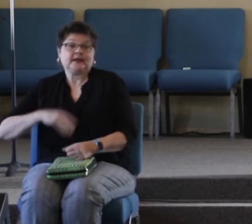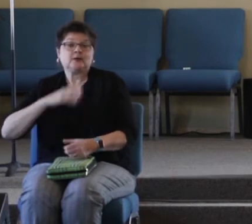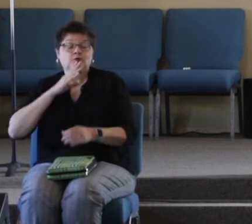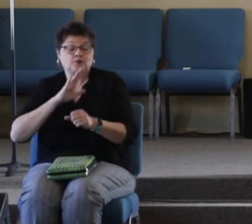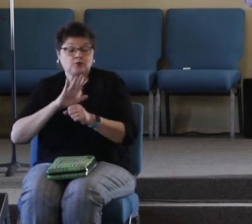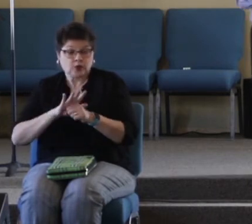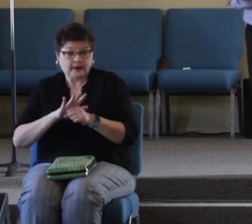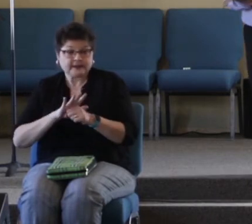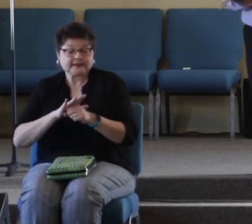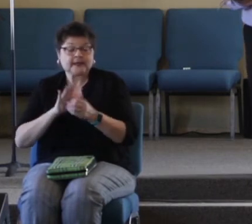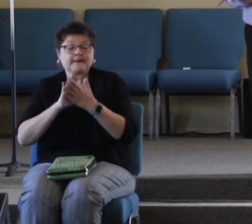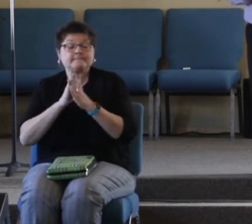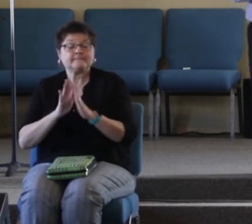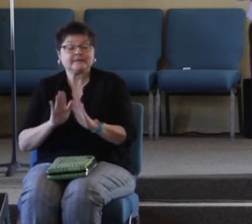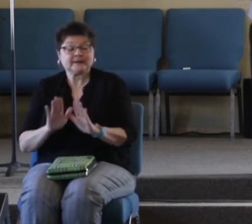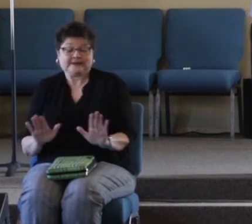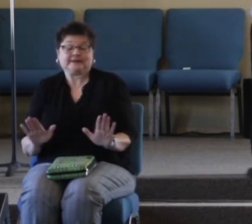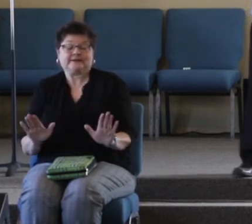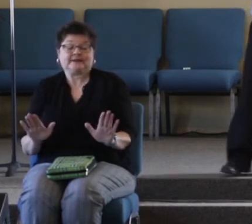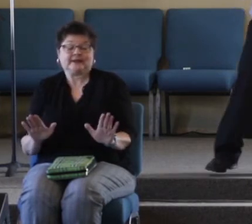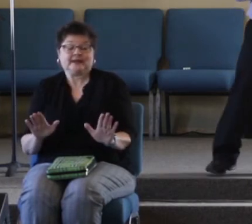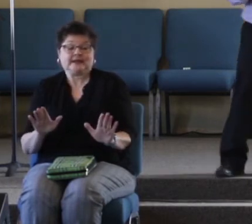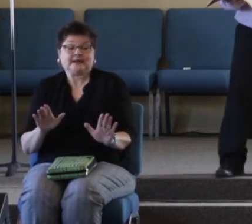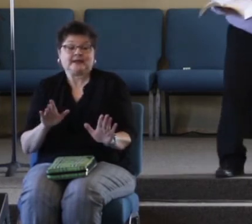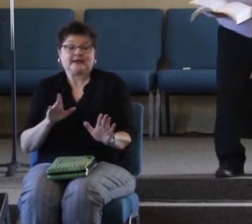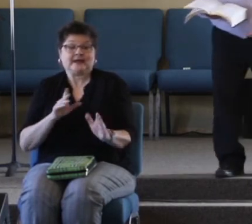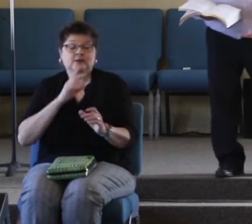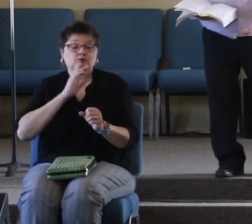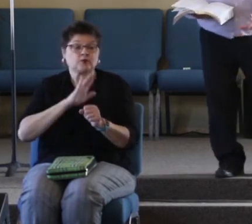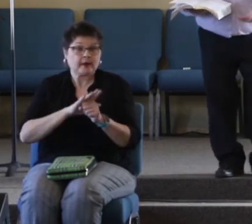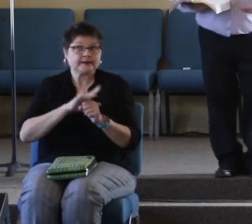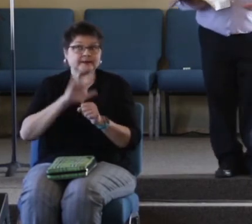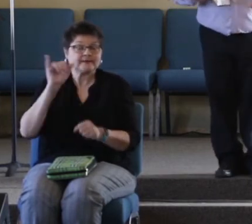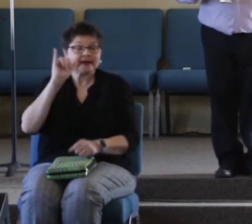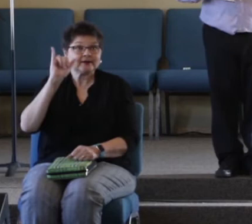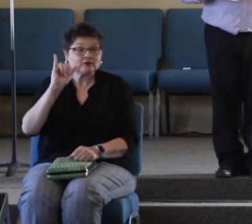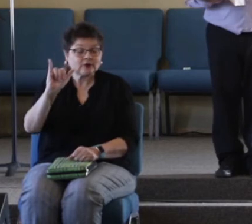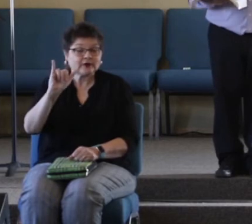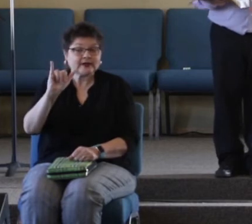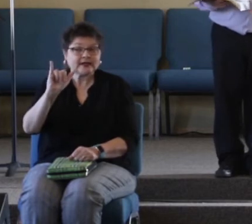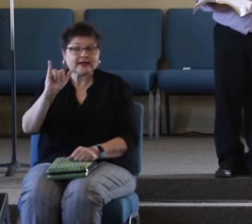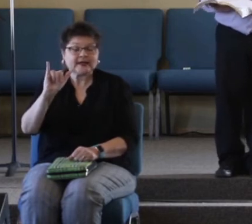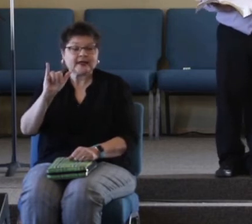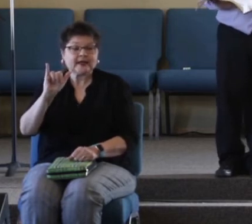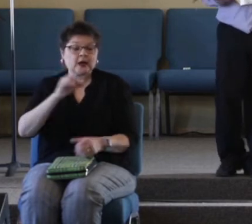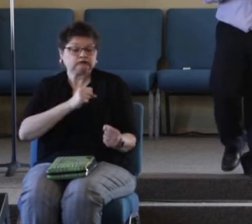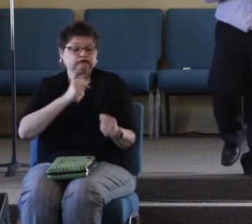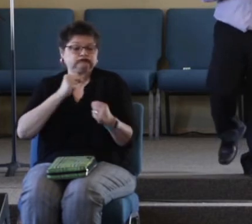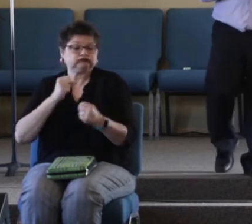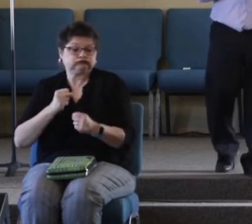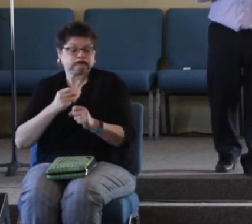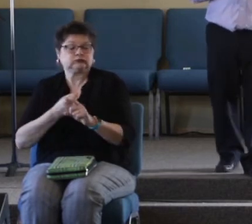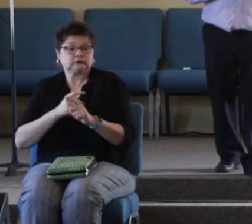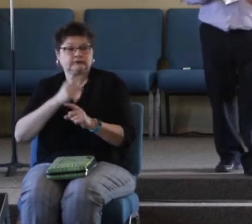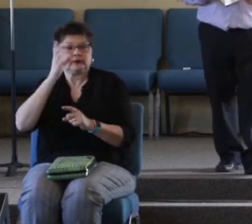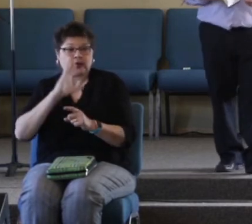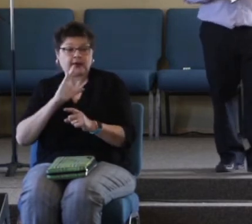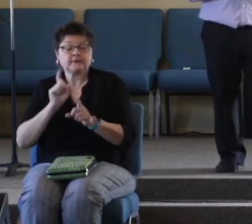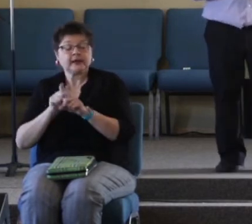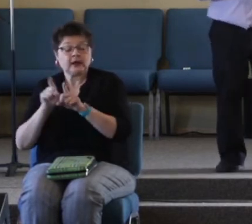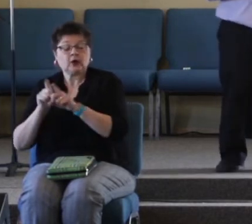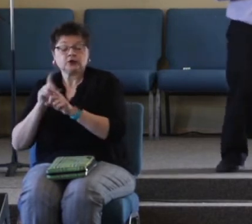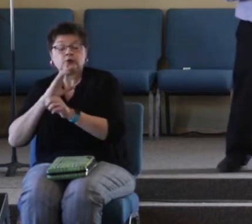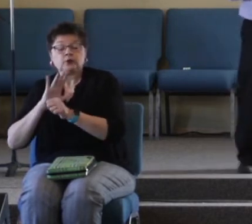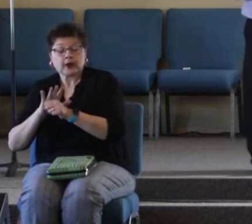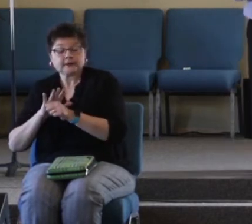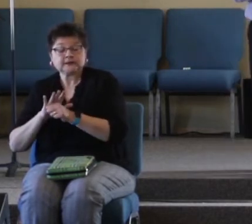them peace, he promised them eternity, he promised them might from God, but he also promised that